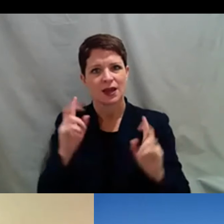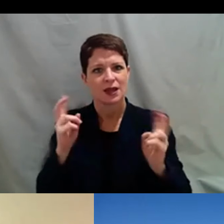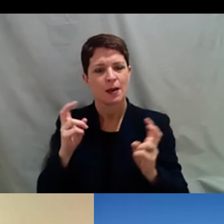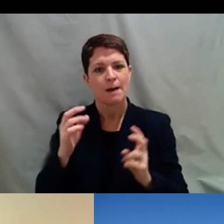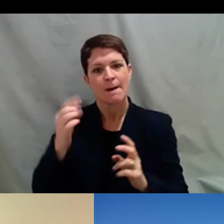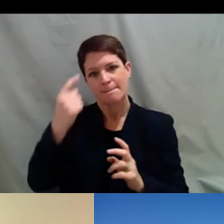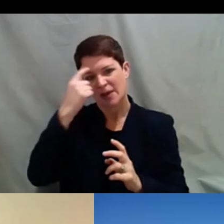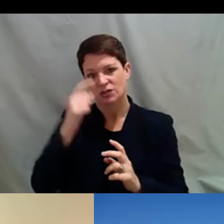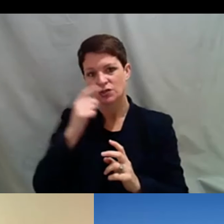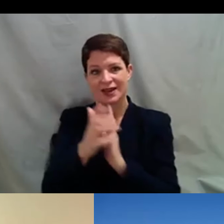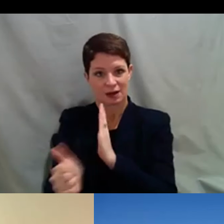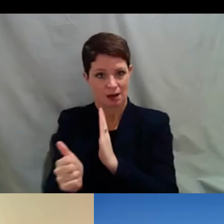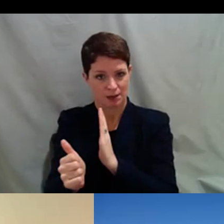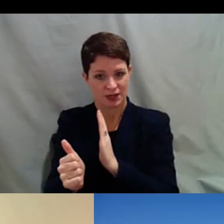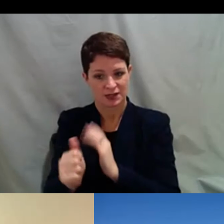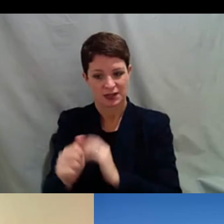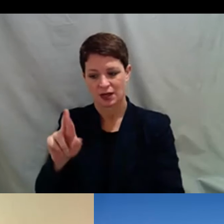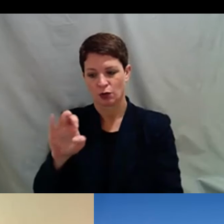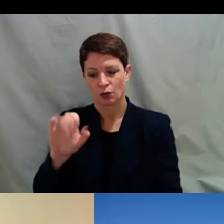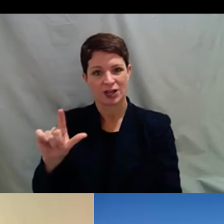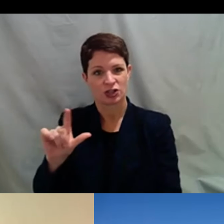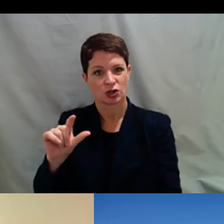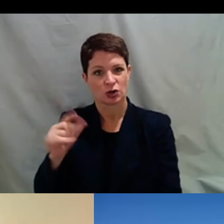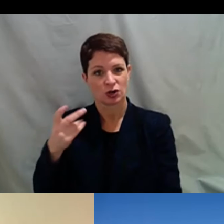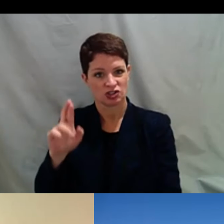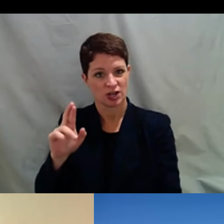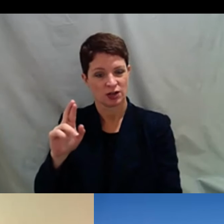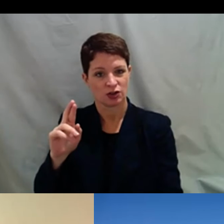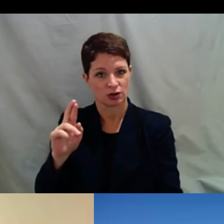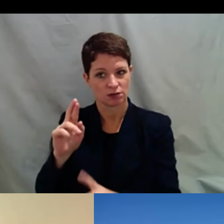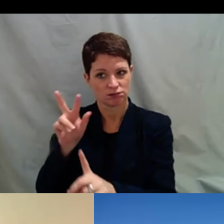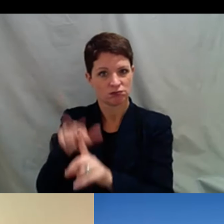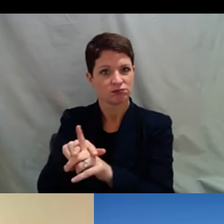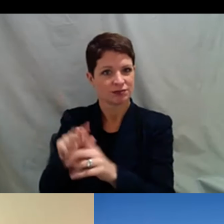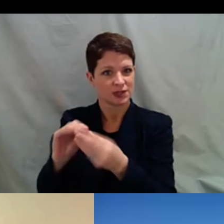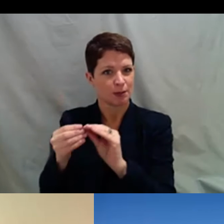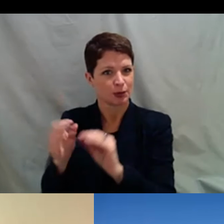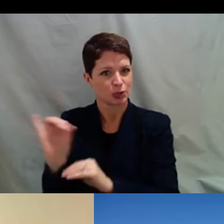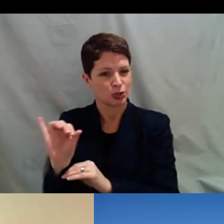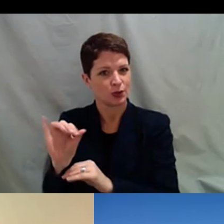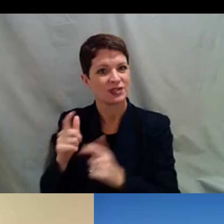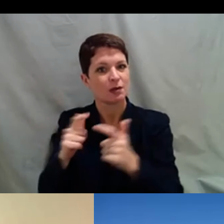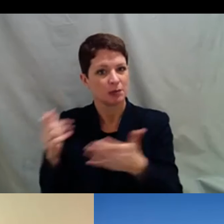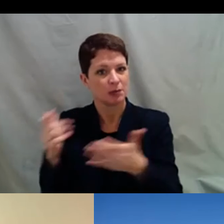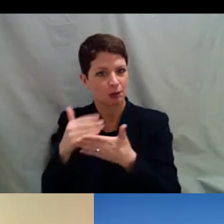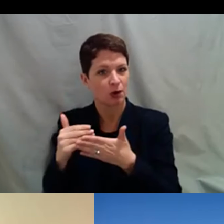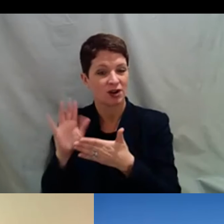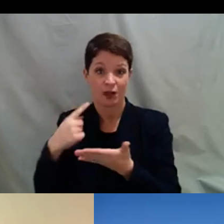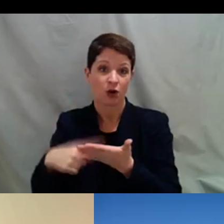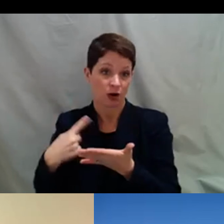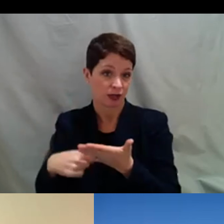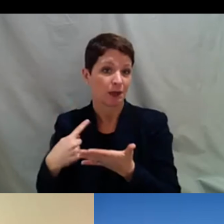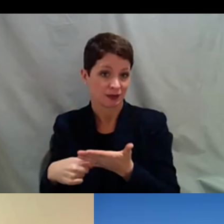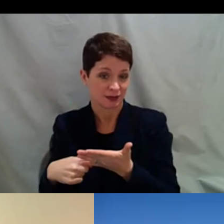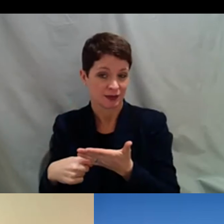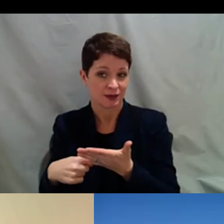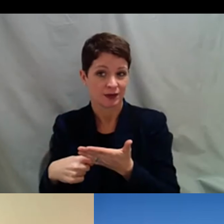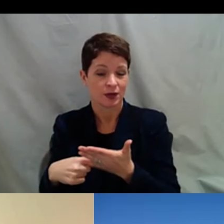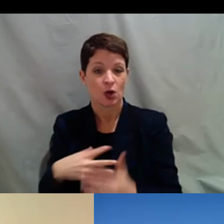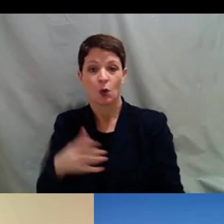incompetency having a racial or gender metric right to it was a big part of their arguments. So with white